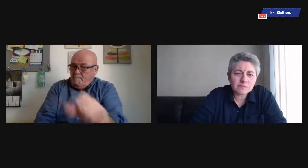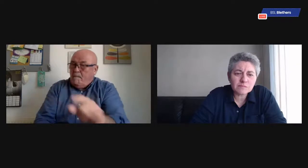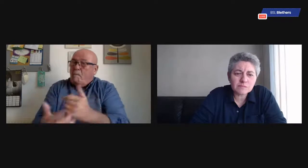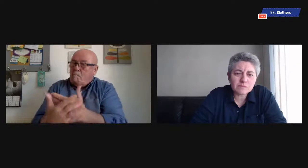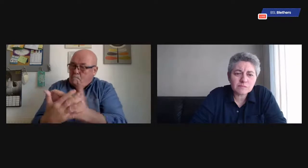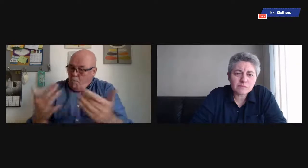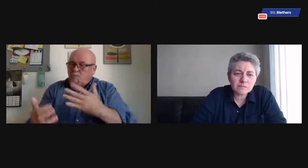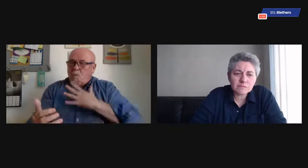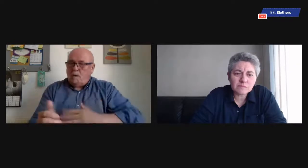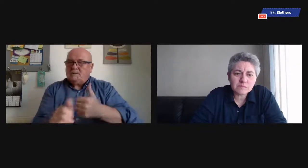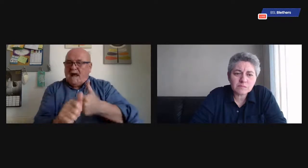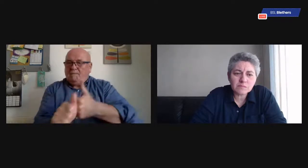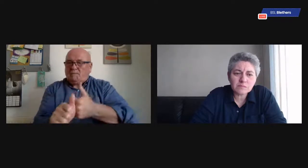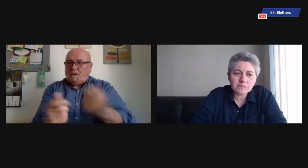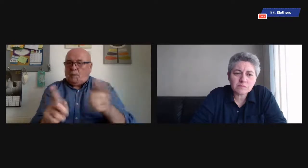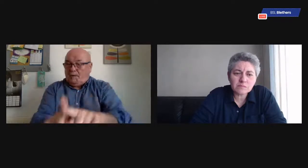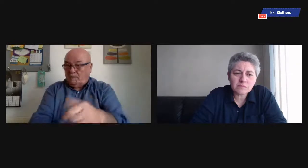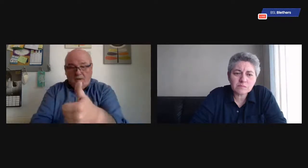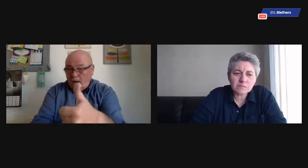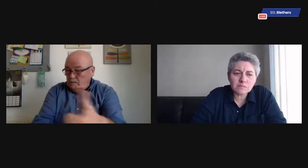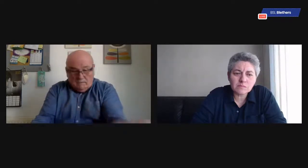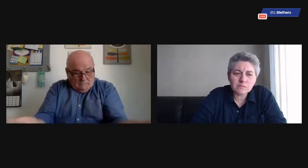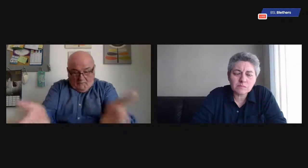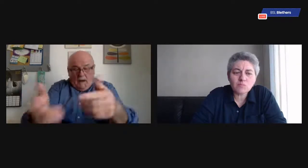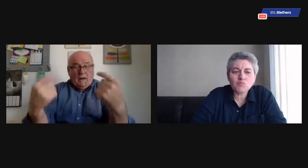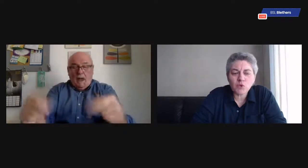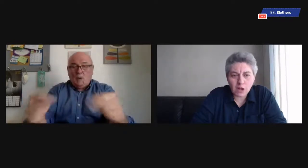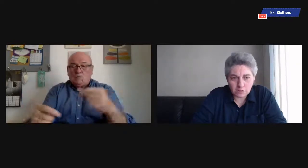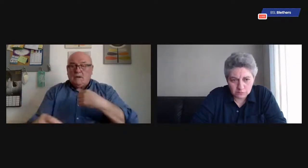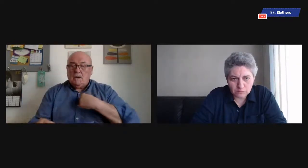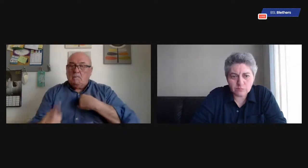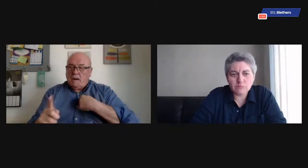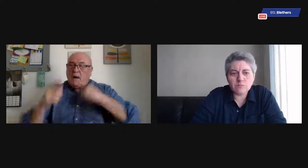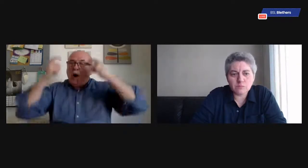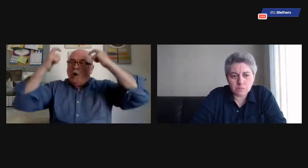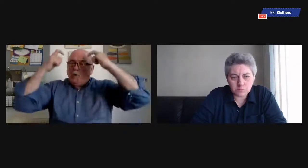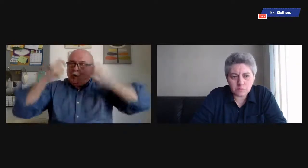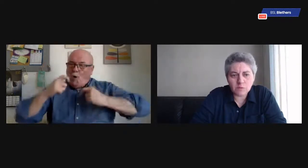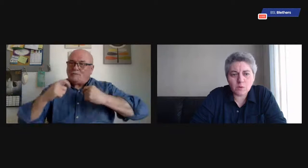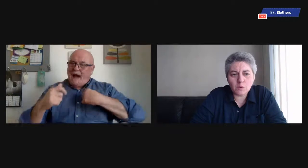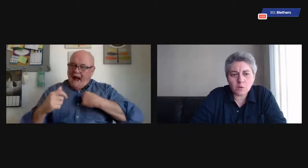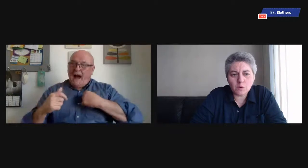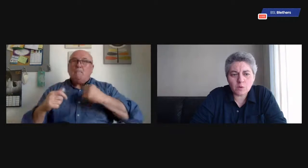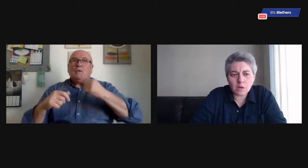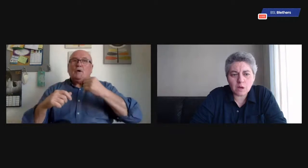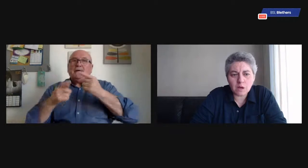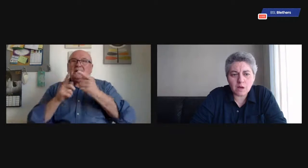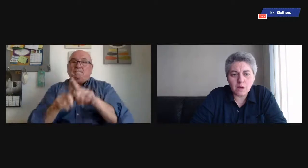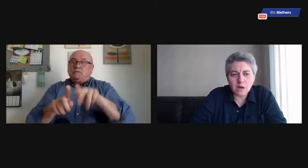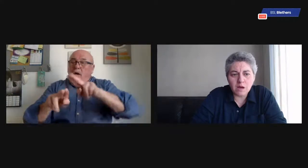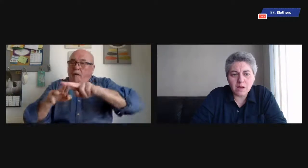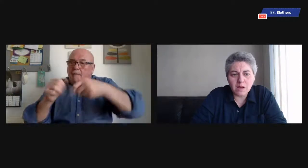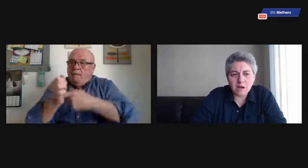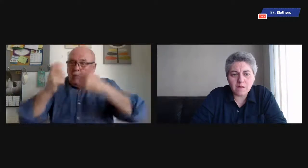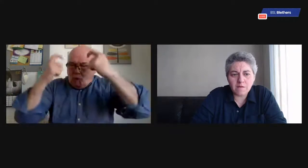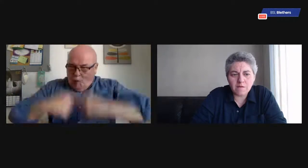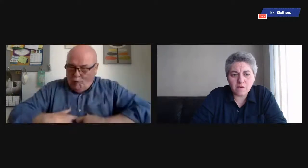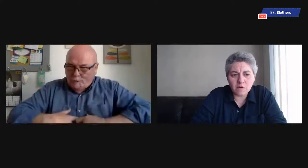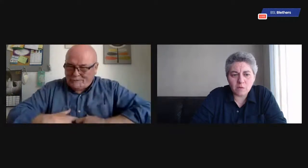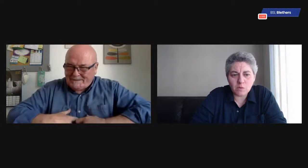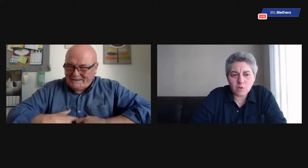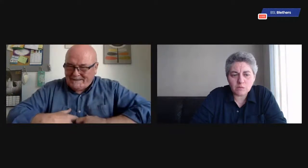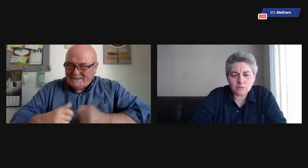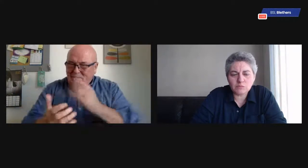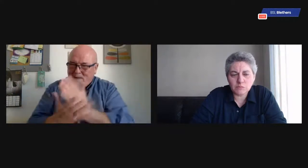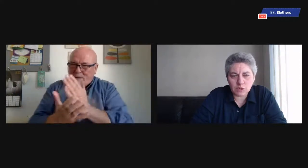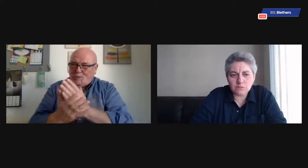correct? Absolutely. And also, just to let you know, it's allowed for an advocate to come with